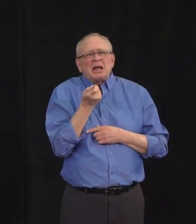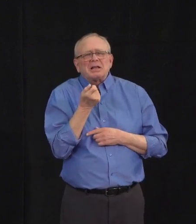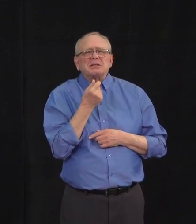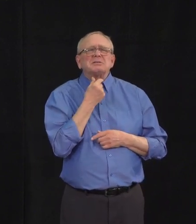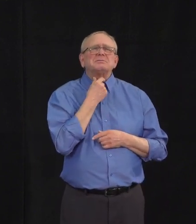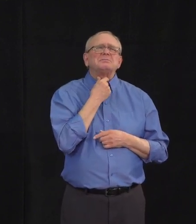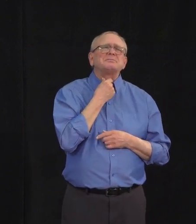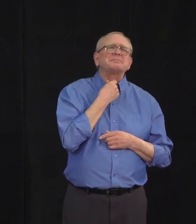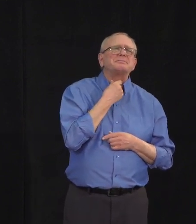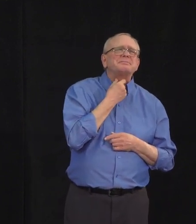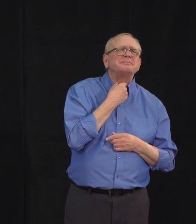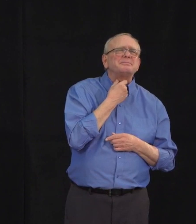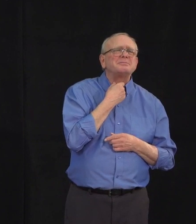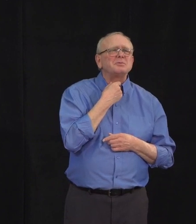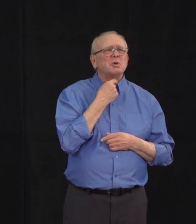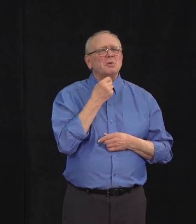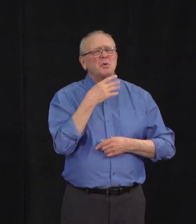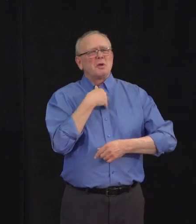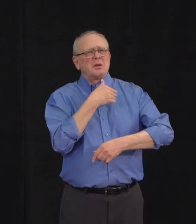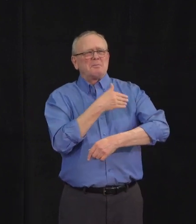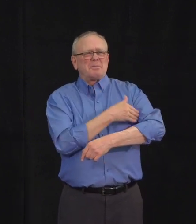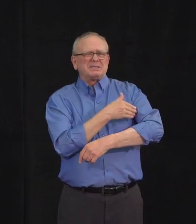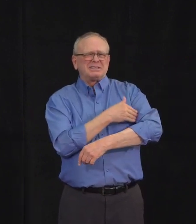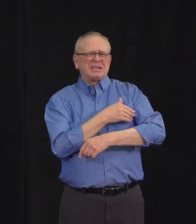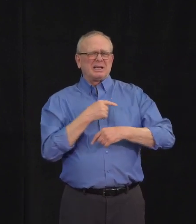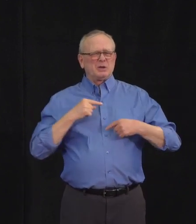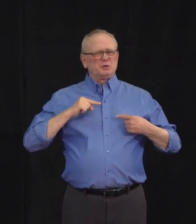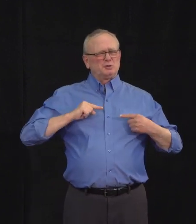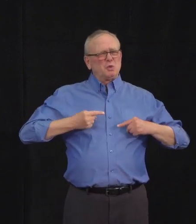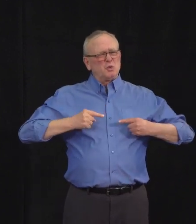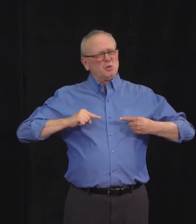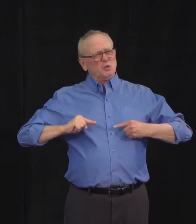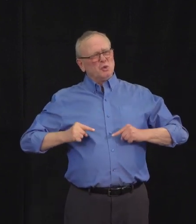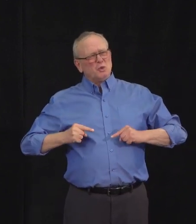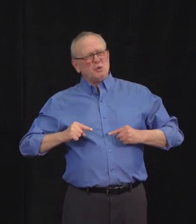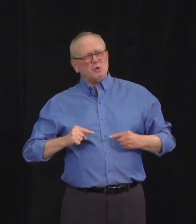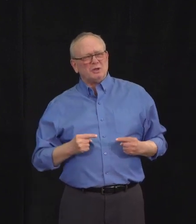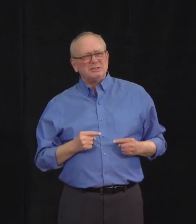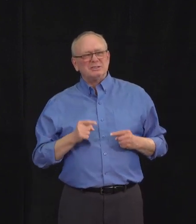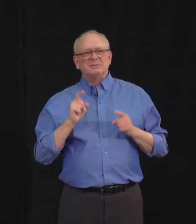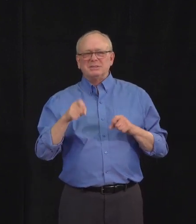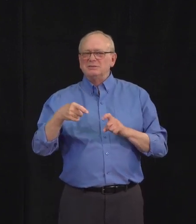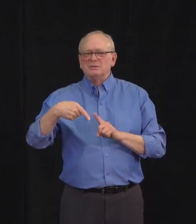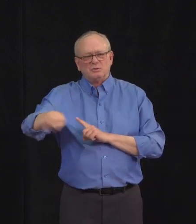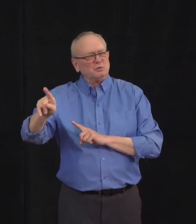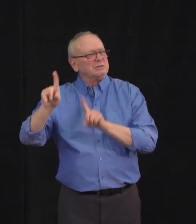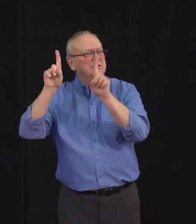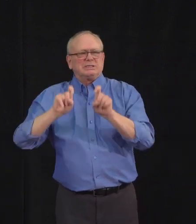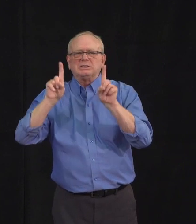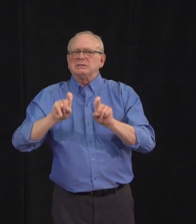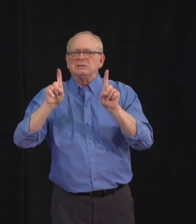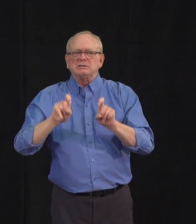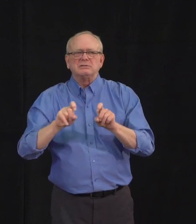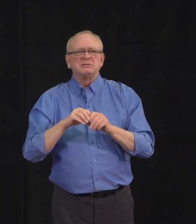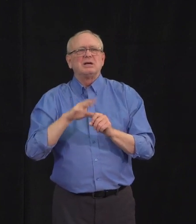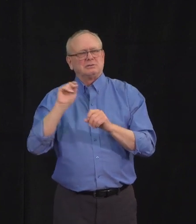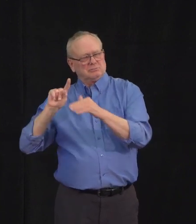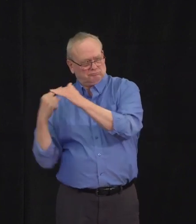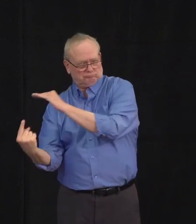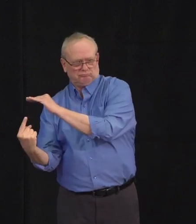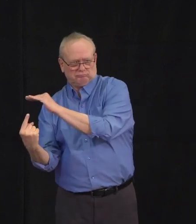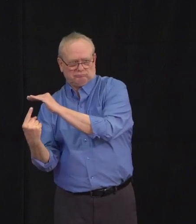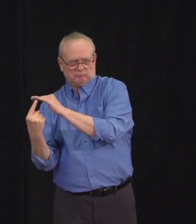for COVID-19 and isolated until results come back. In addition, as soon as a COVID-19 case